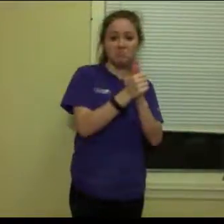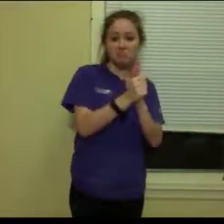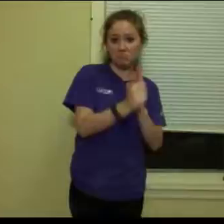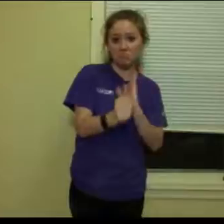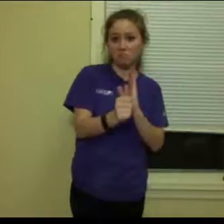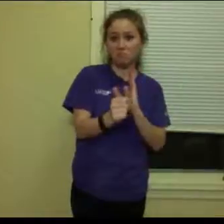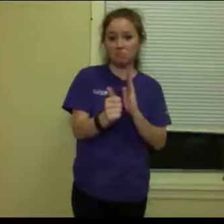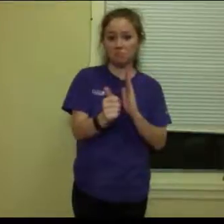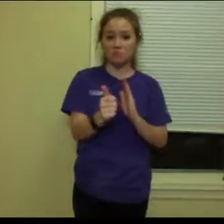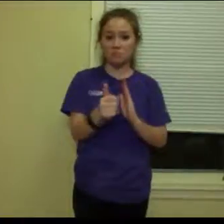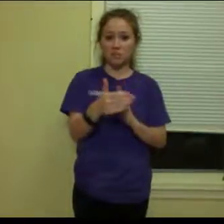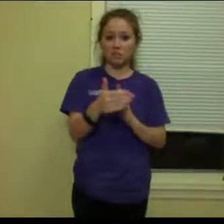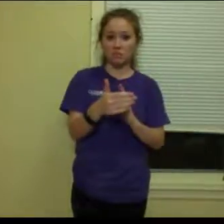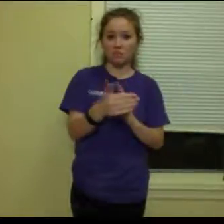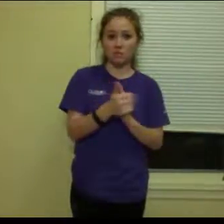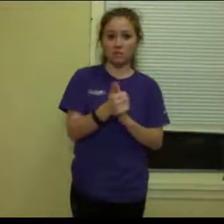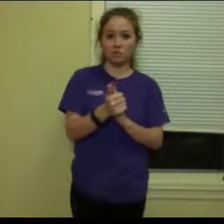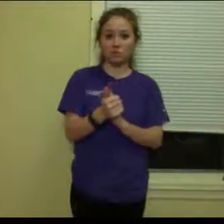their skills,